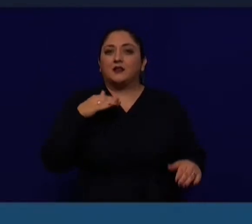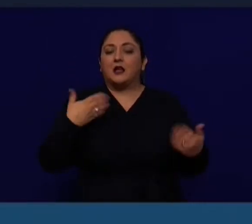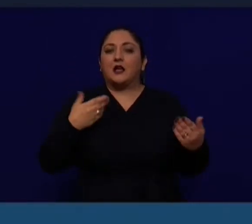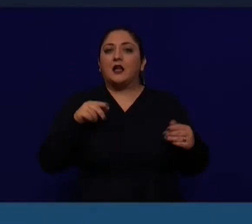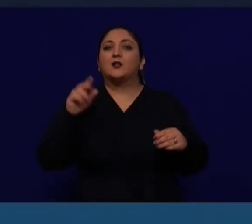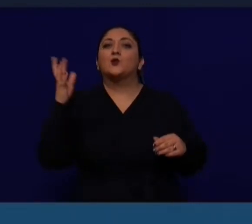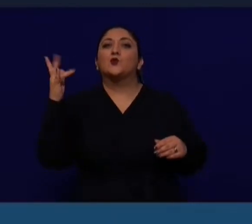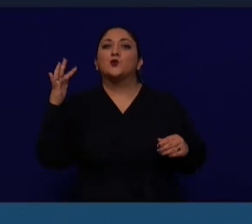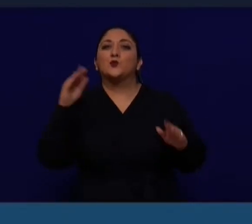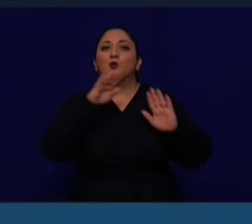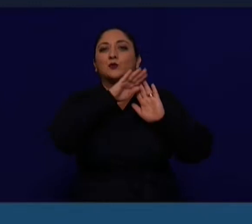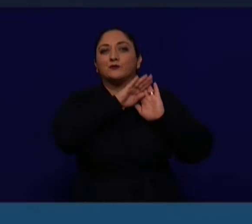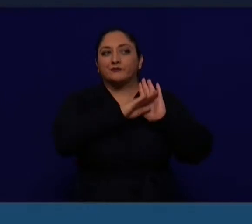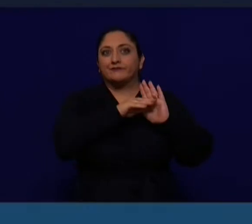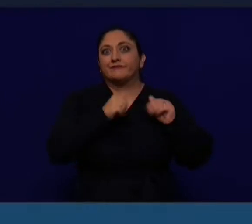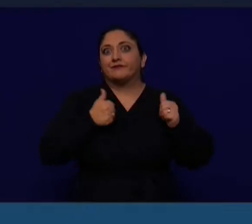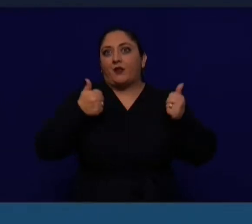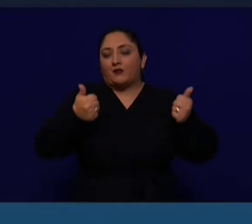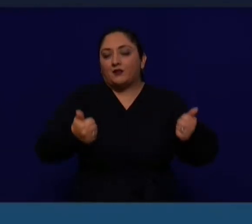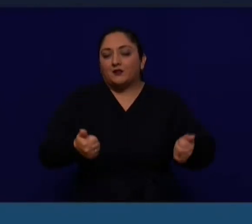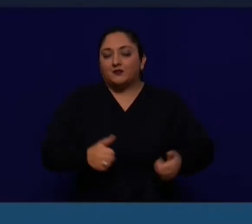tibda tara wkoll l-impatt diġà.